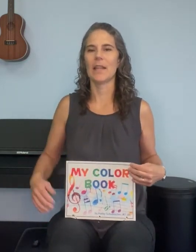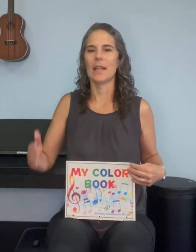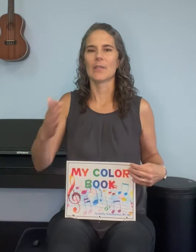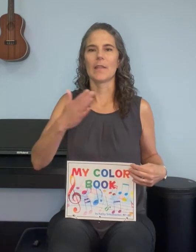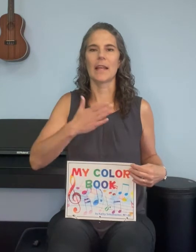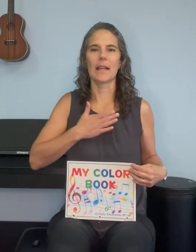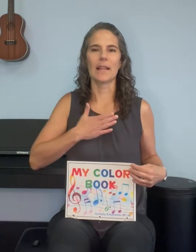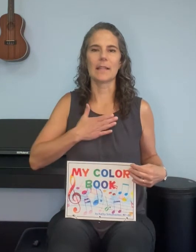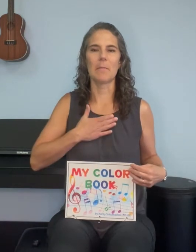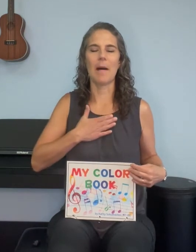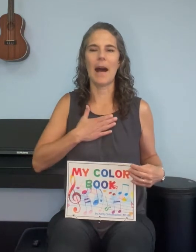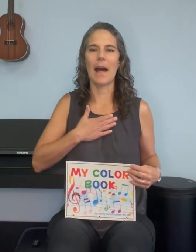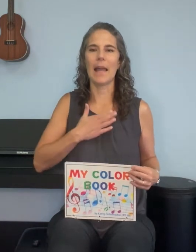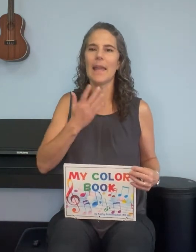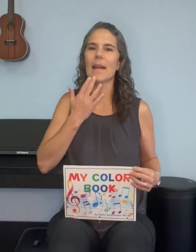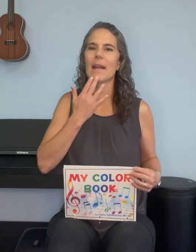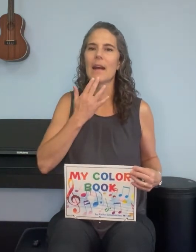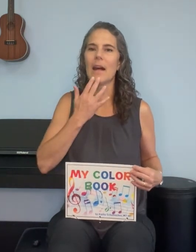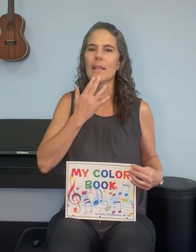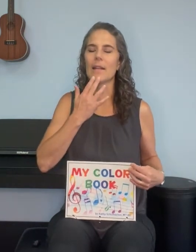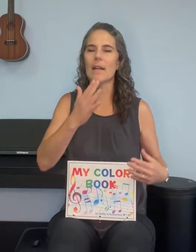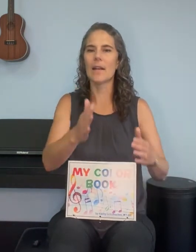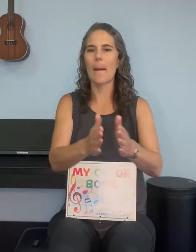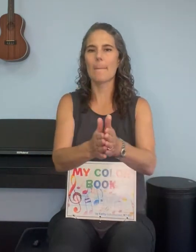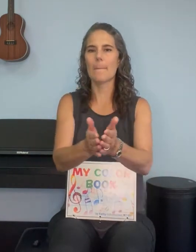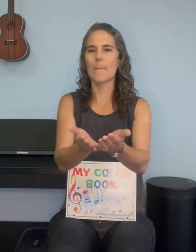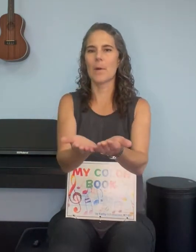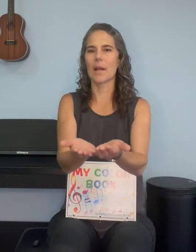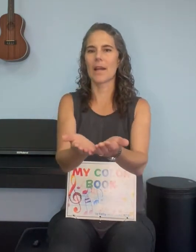So the title is My Color Book.